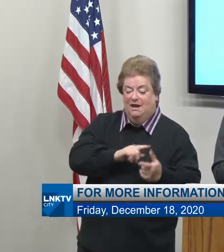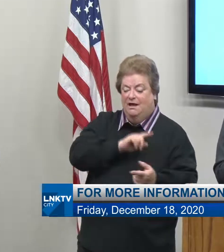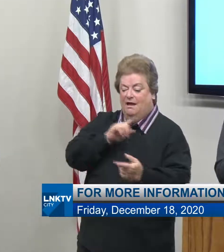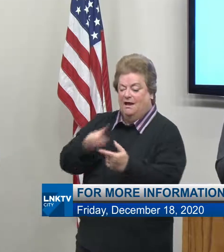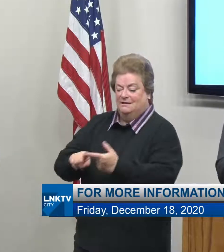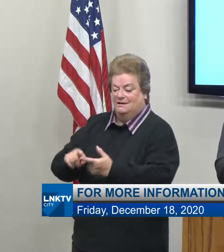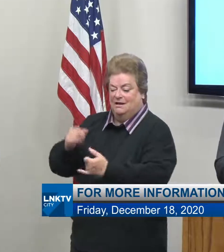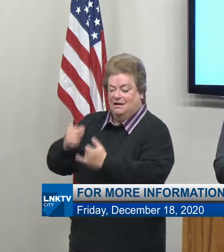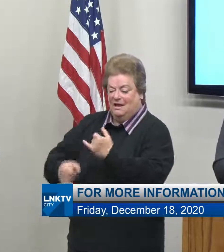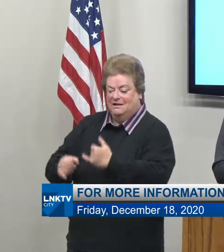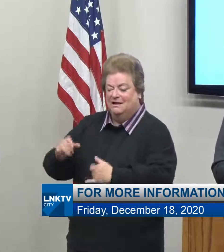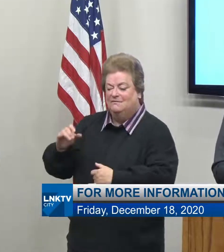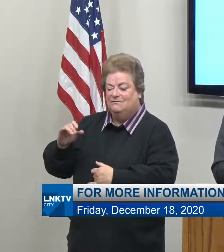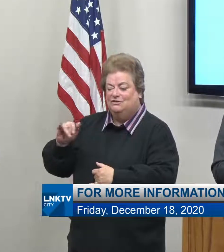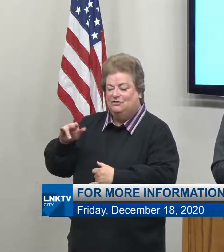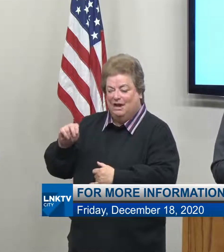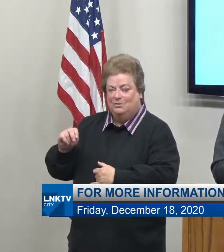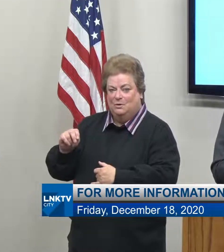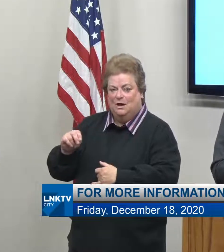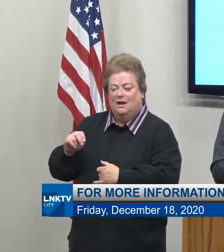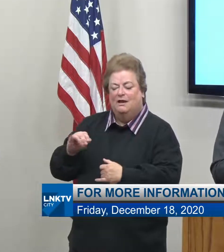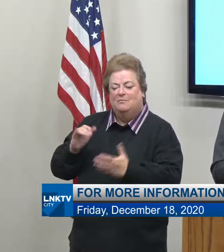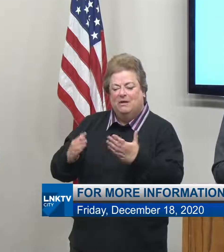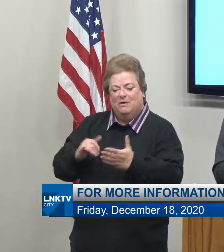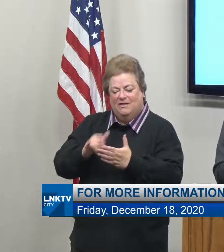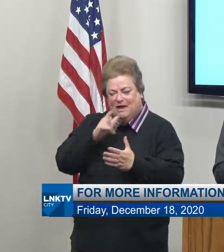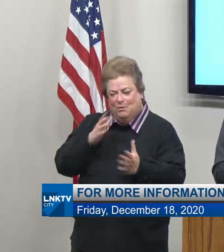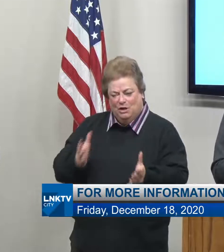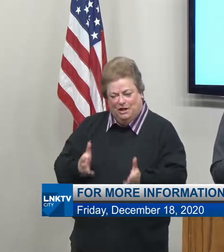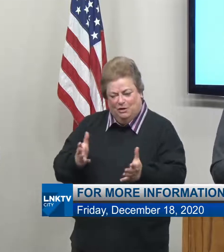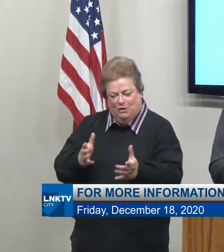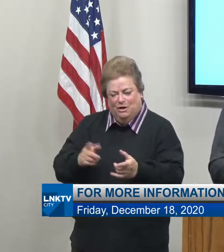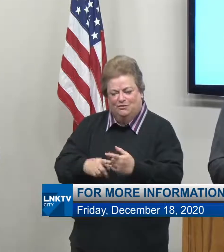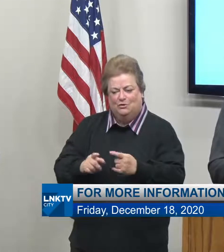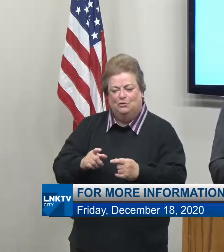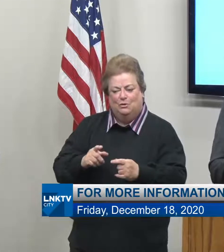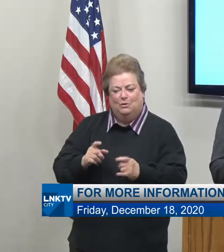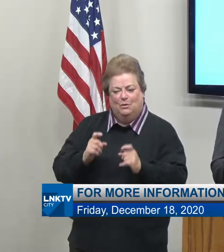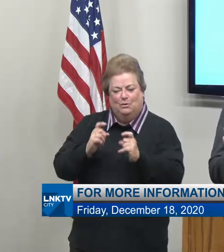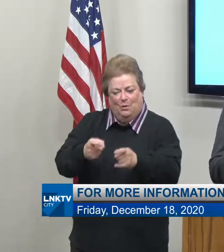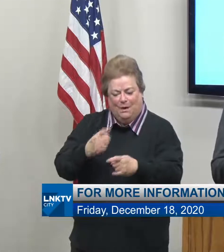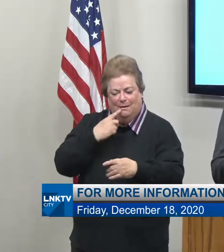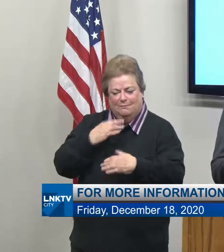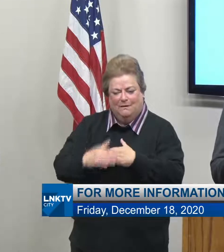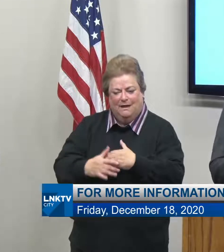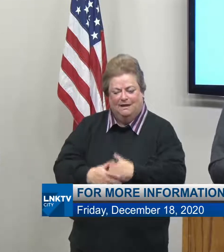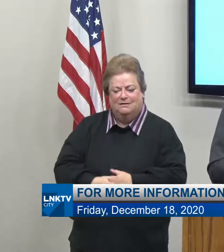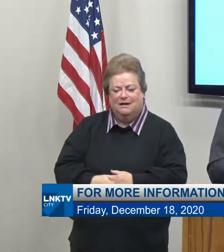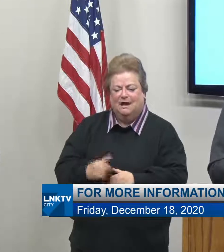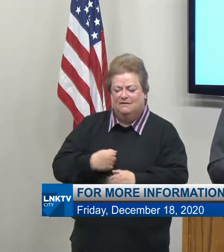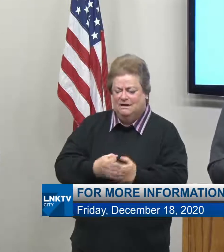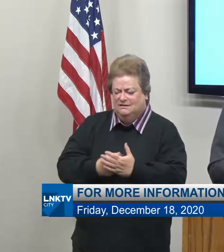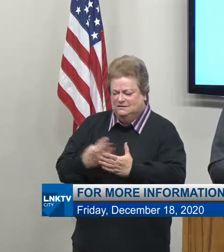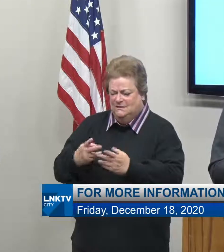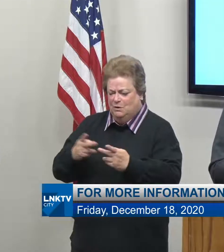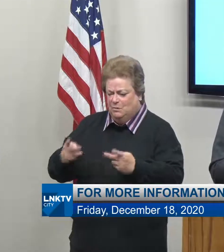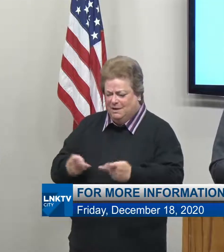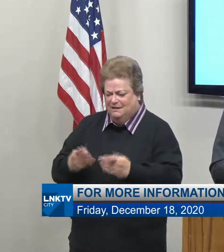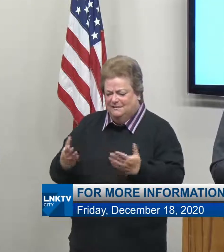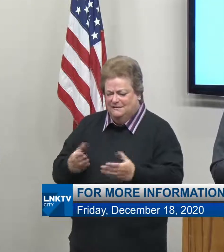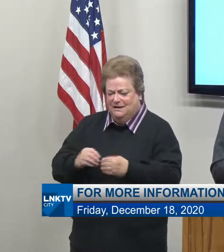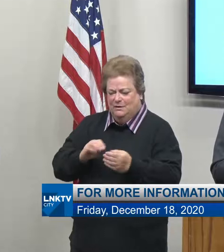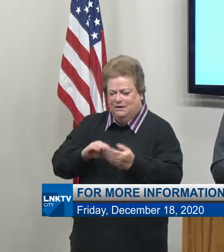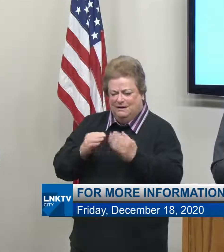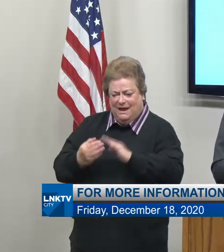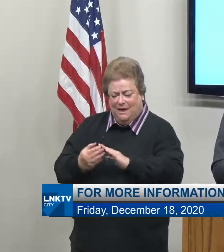2021. Maybe that benefit will encourage you to consider others to donate. There are several places here in town that you